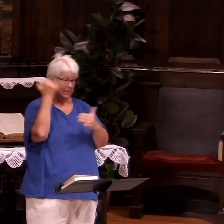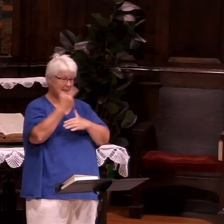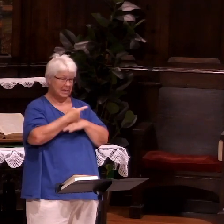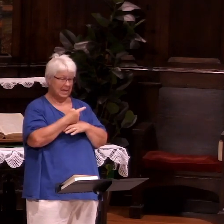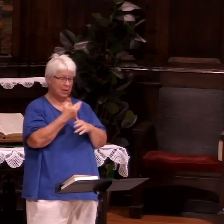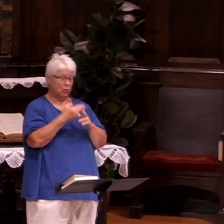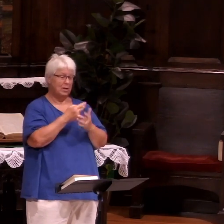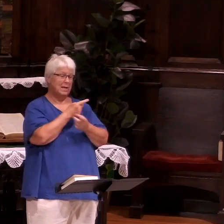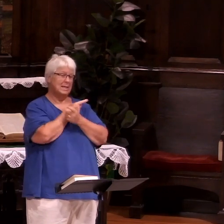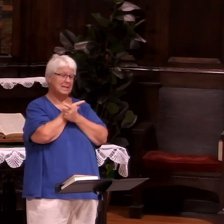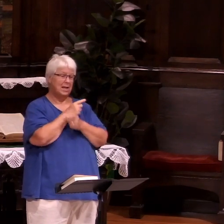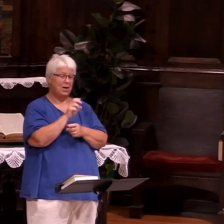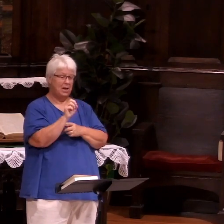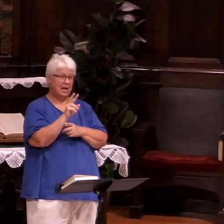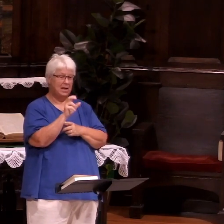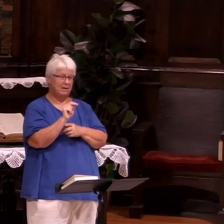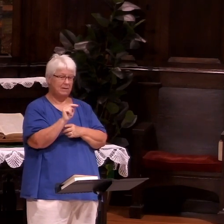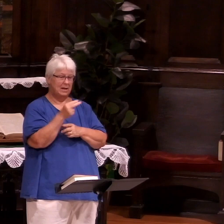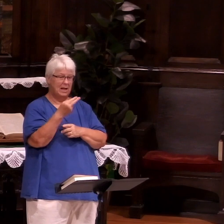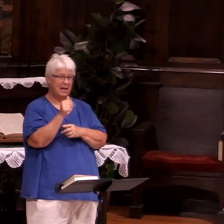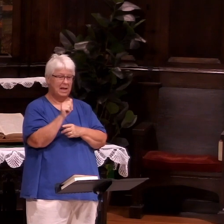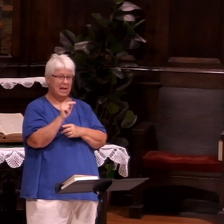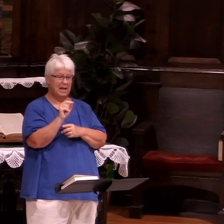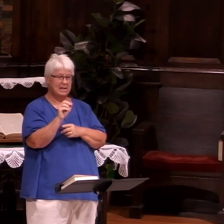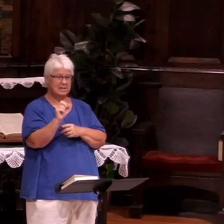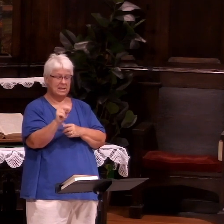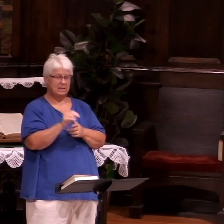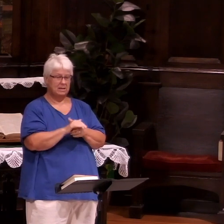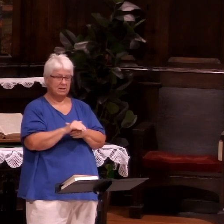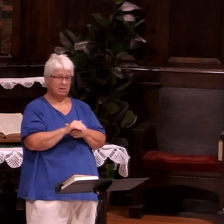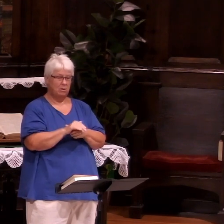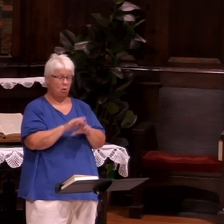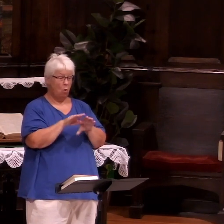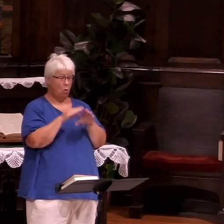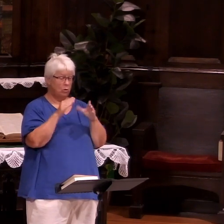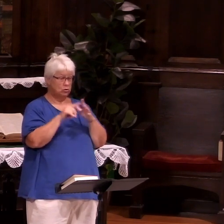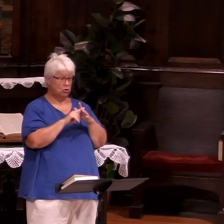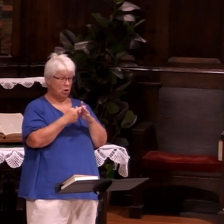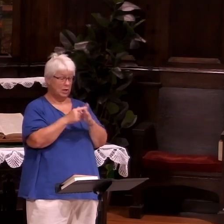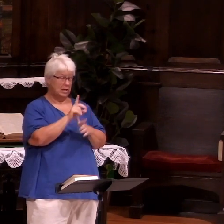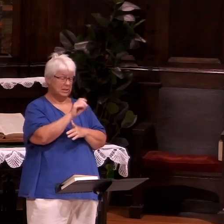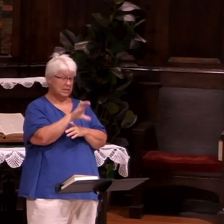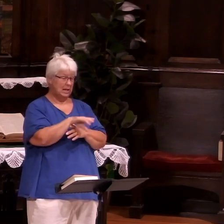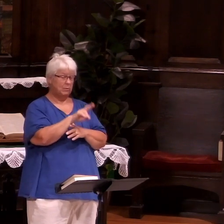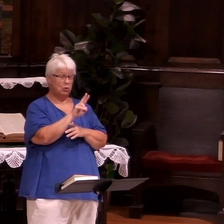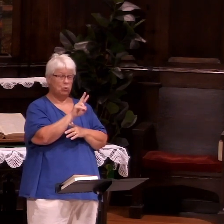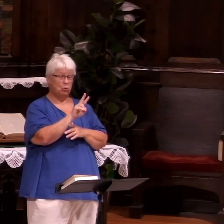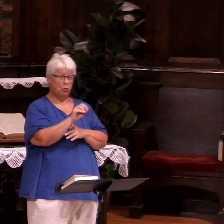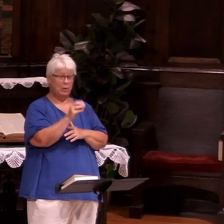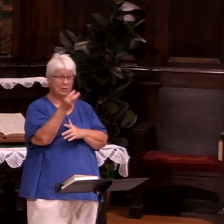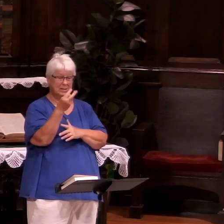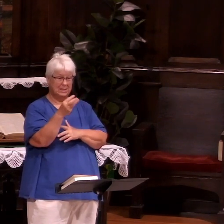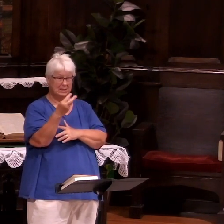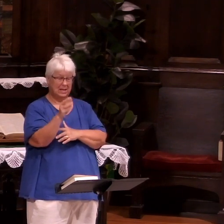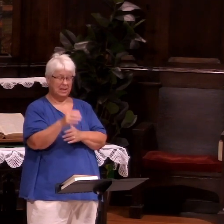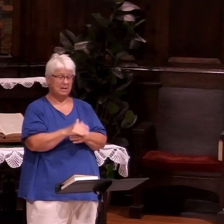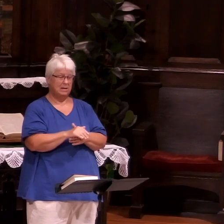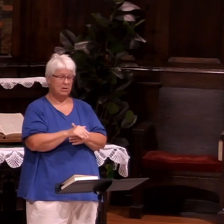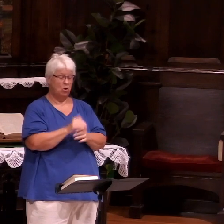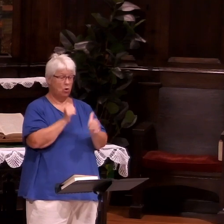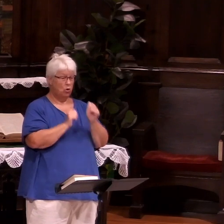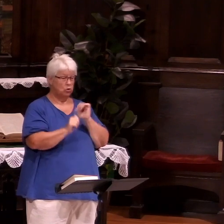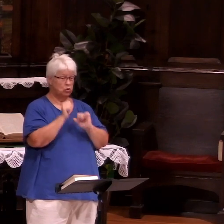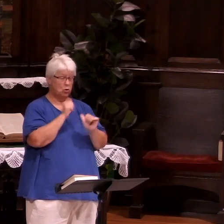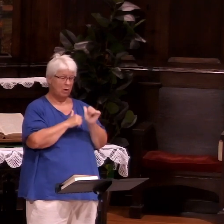is Dear Evan Hansen. Opening on Broadway in December of 2016, the